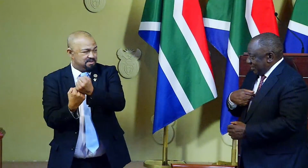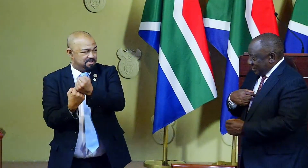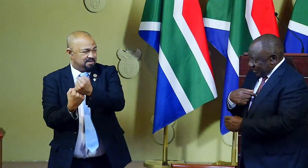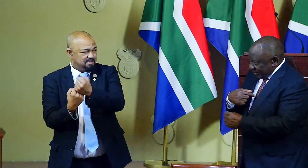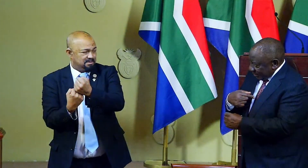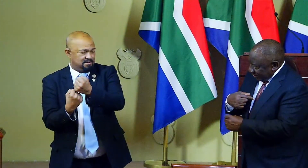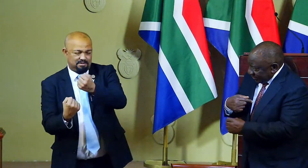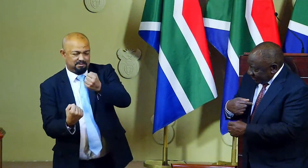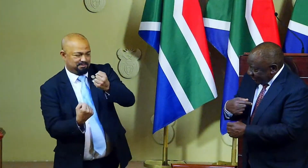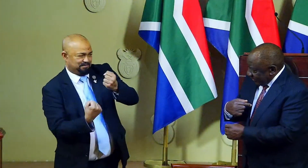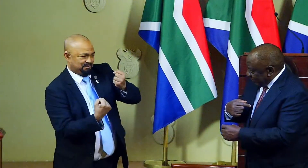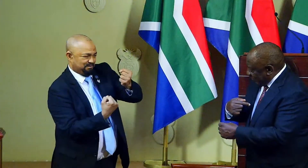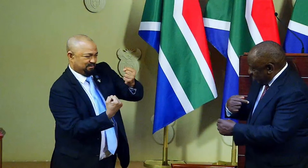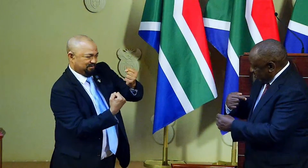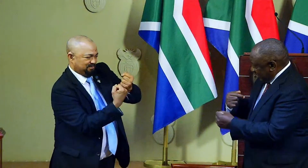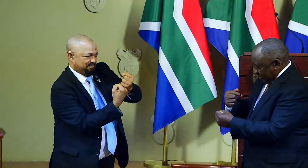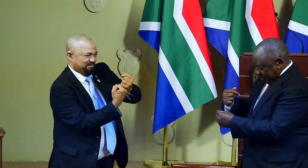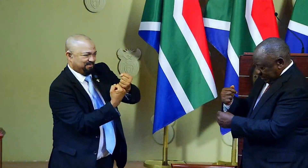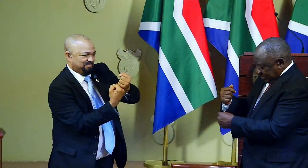support